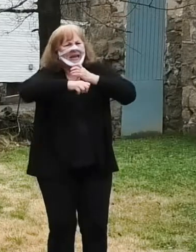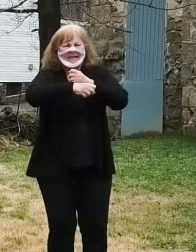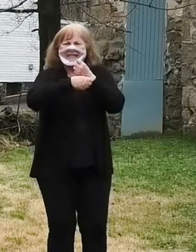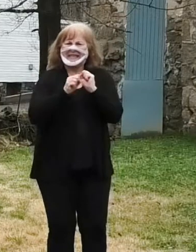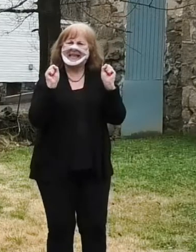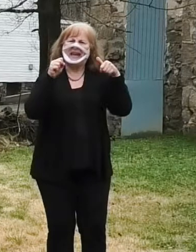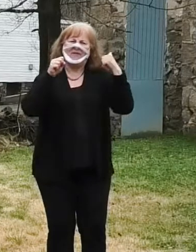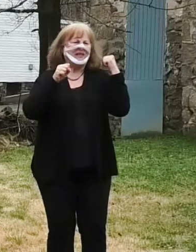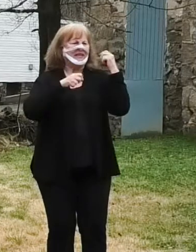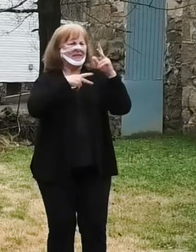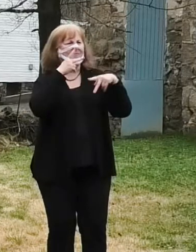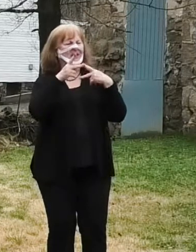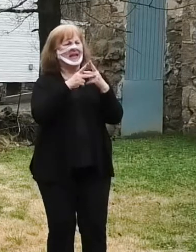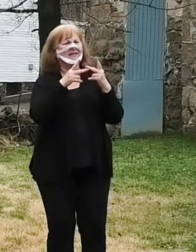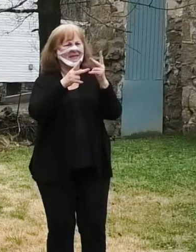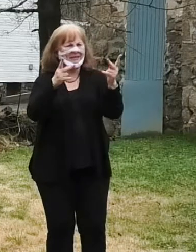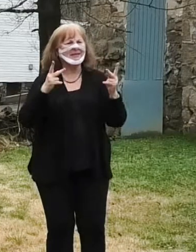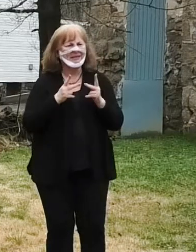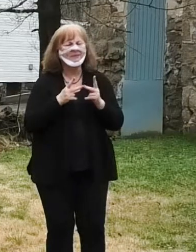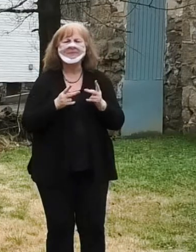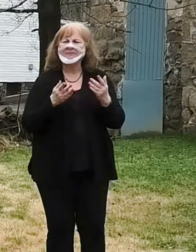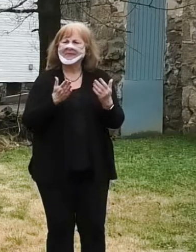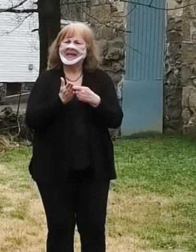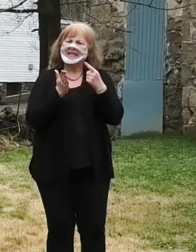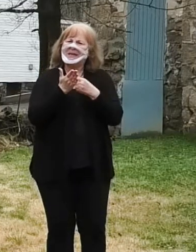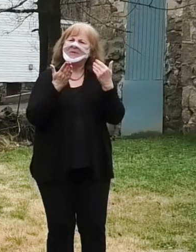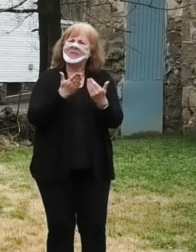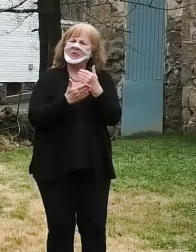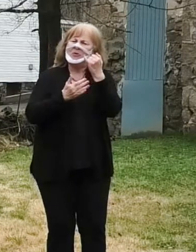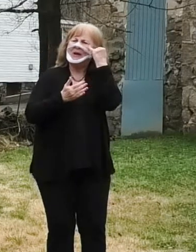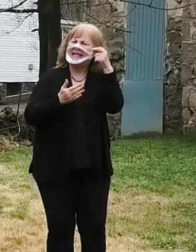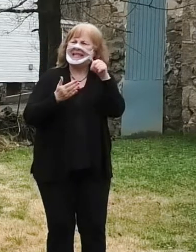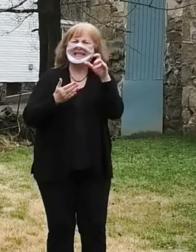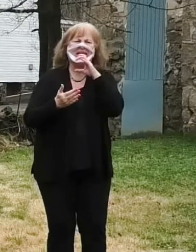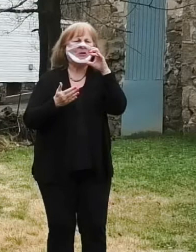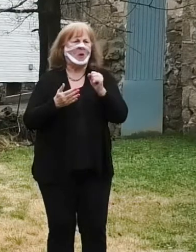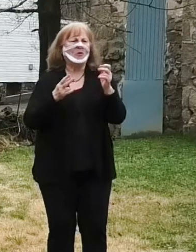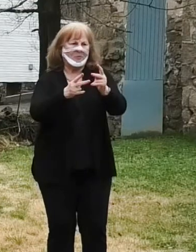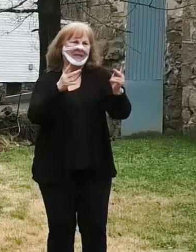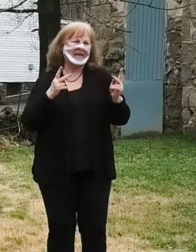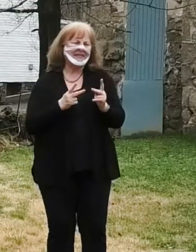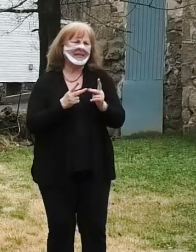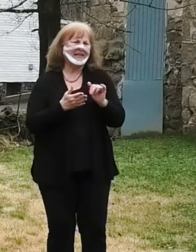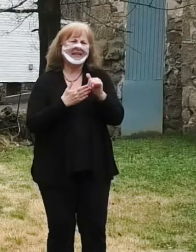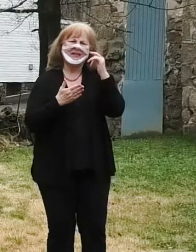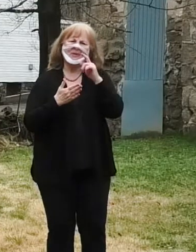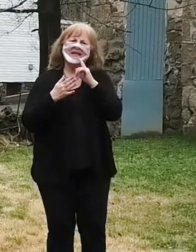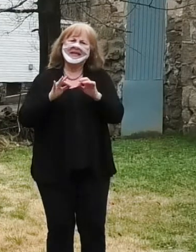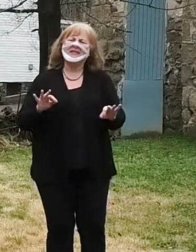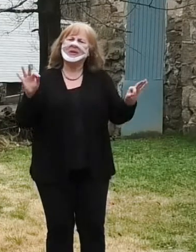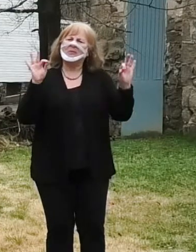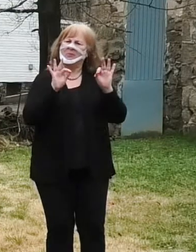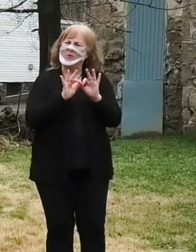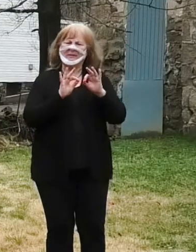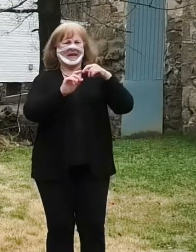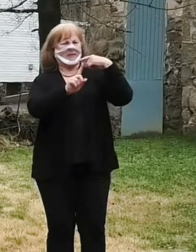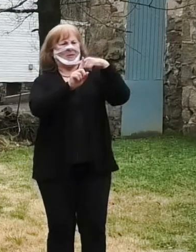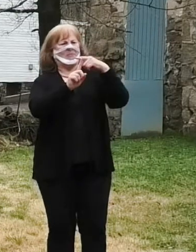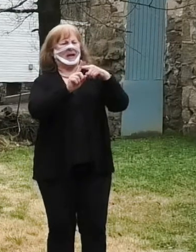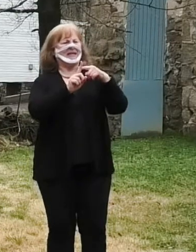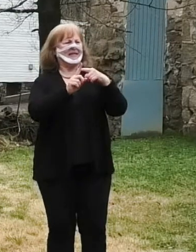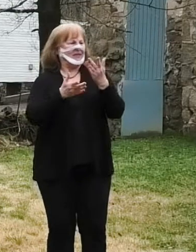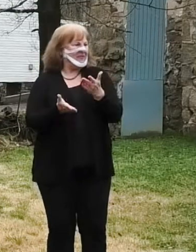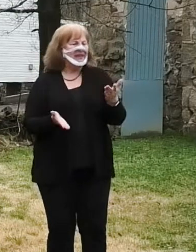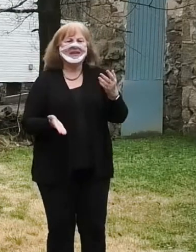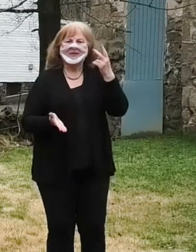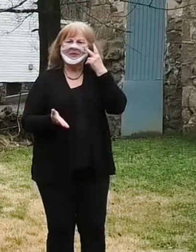saved. Sometimes new ideas need old places, and that's why it's so important and such a positive development to